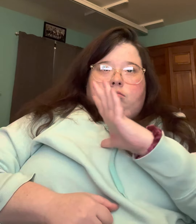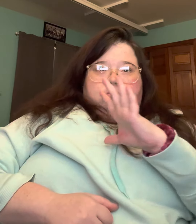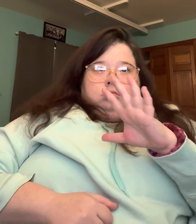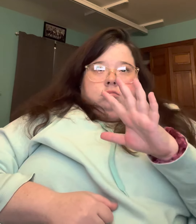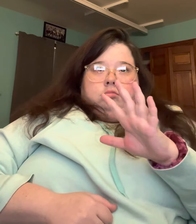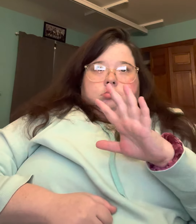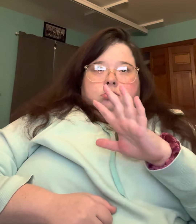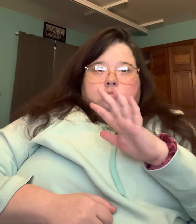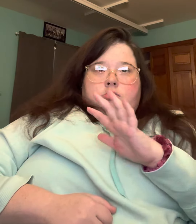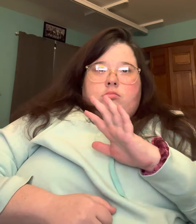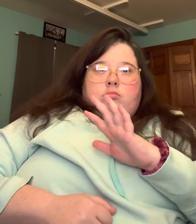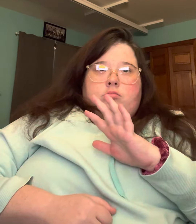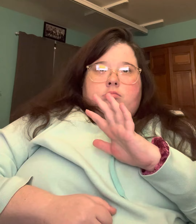I'm fine.